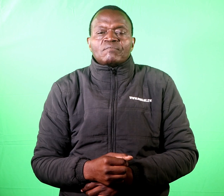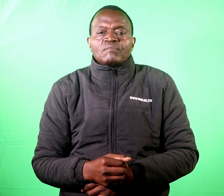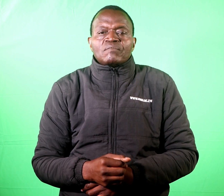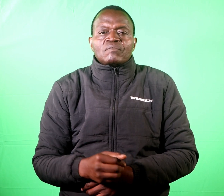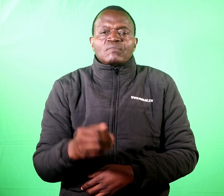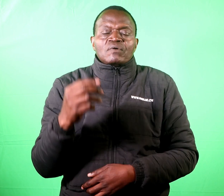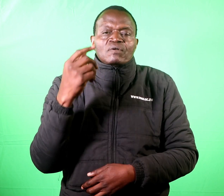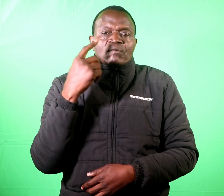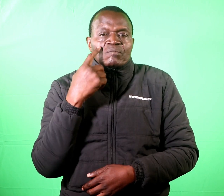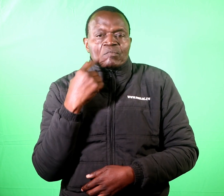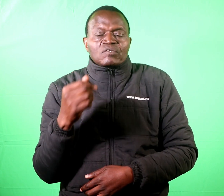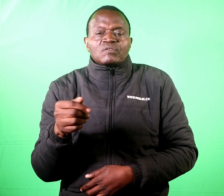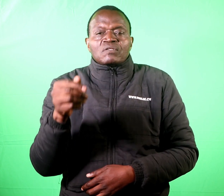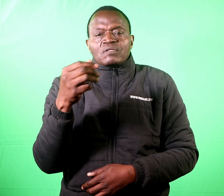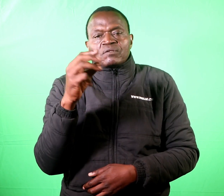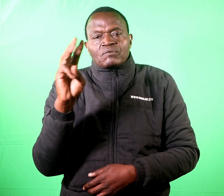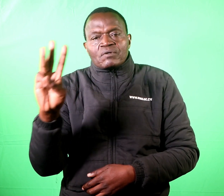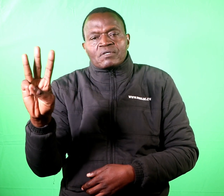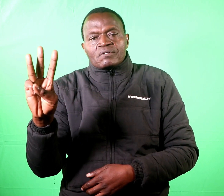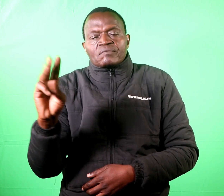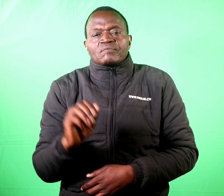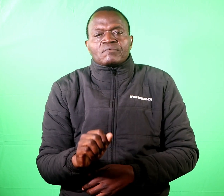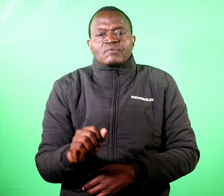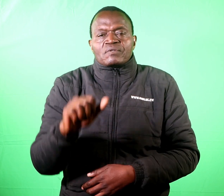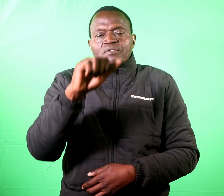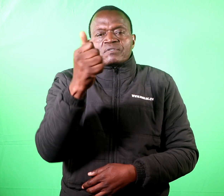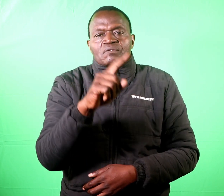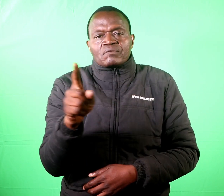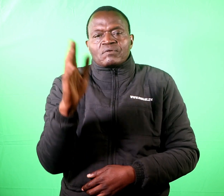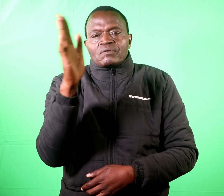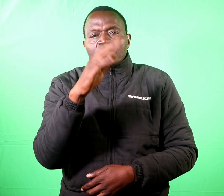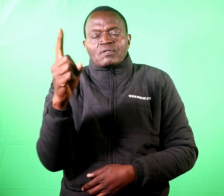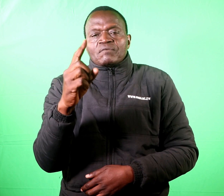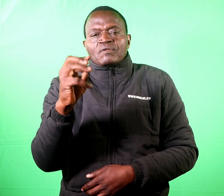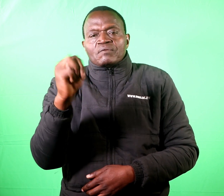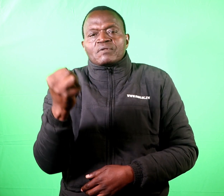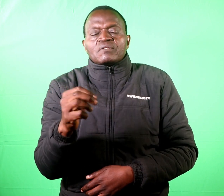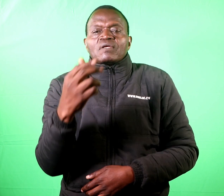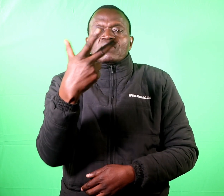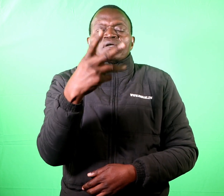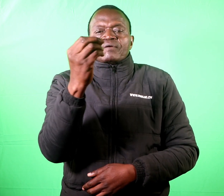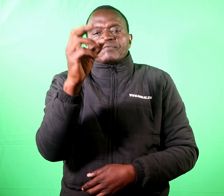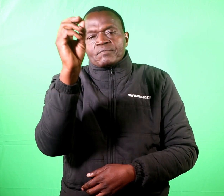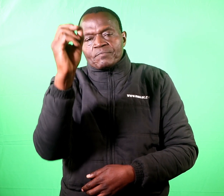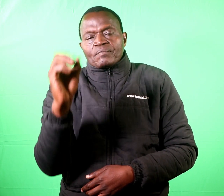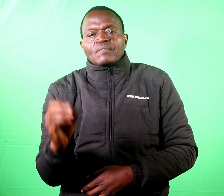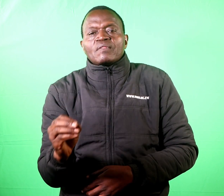Marsh West, 6 to 11 months, 80%, 12 to